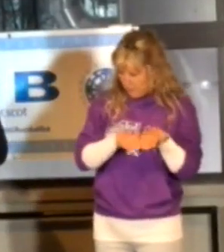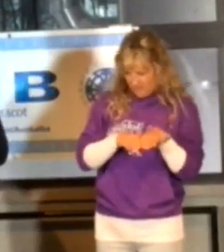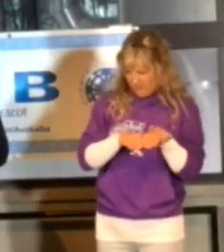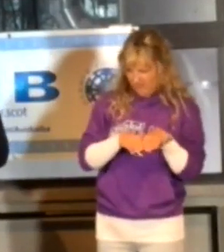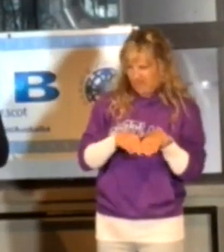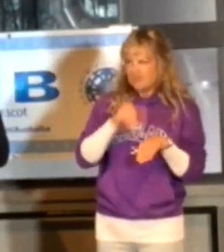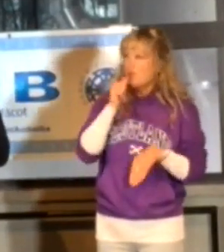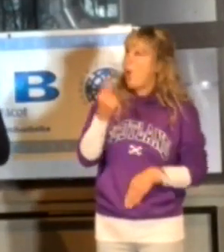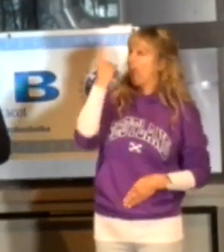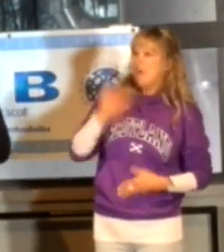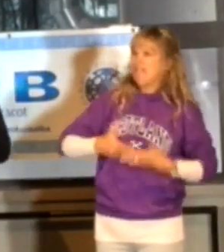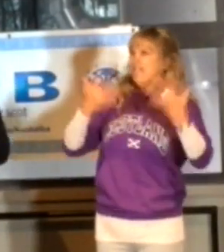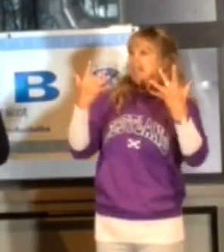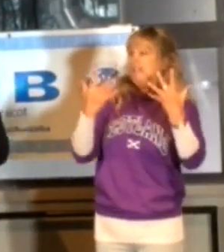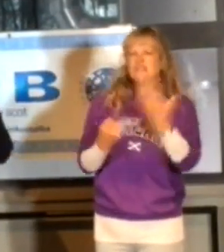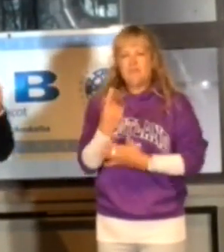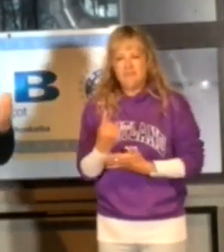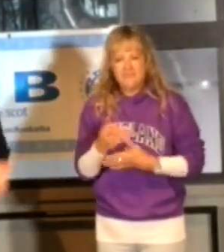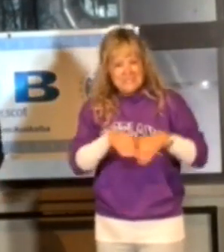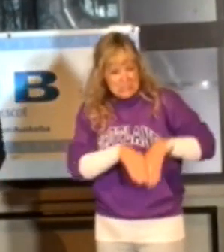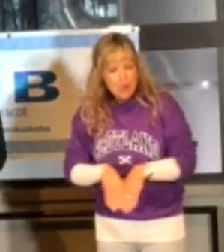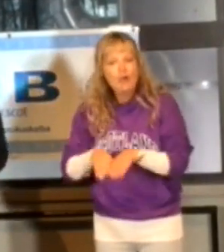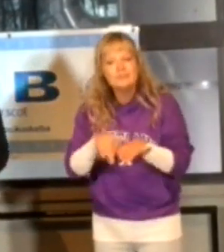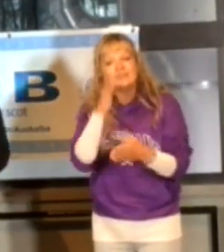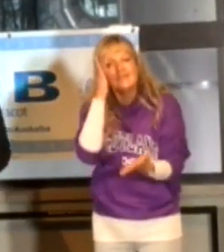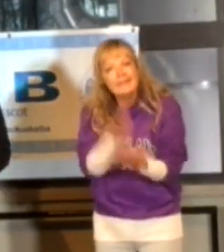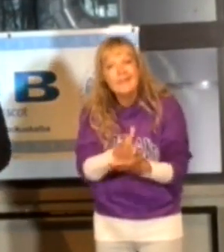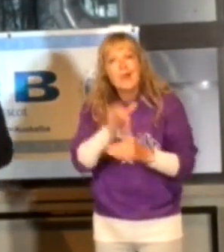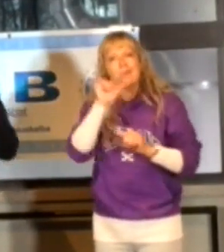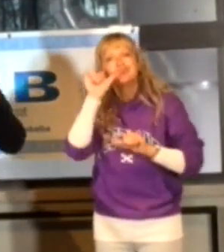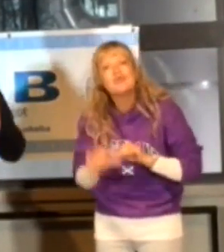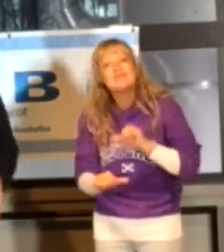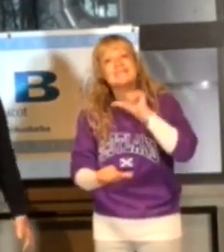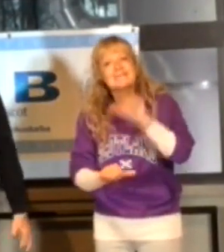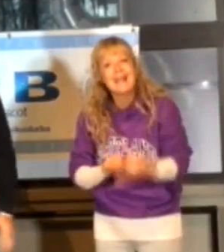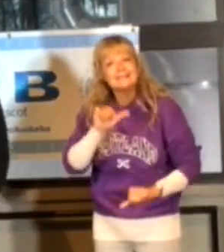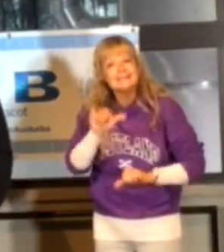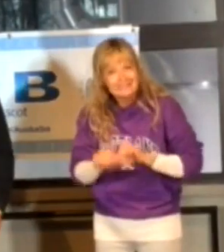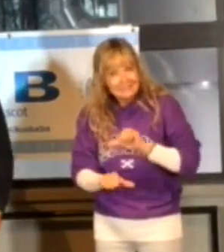one-day affair. Democracy is a process. And